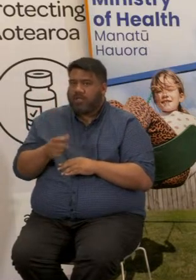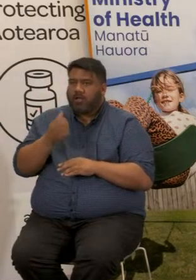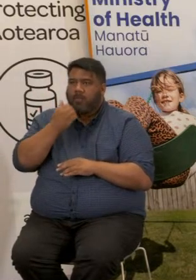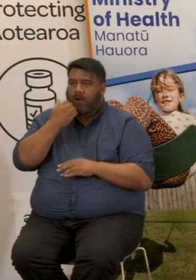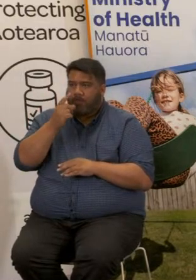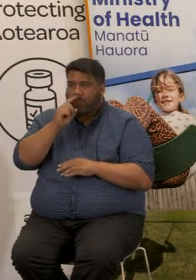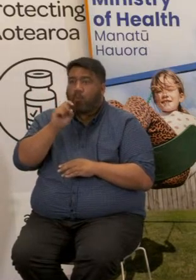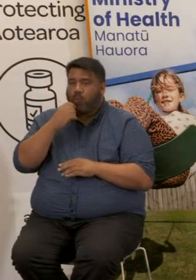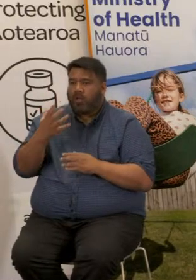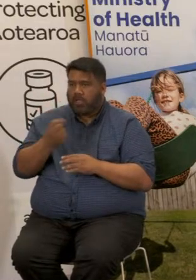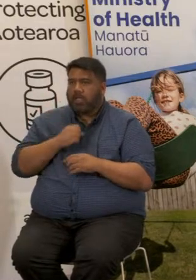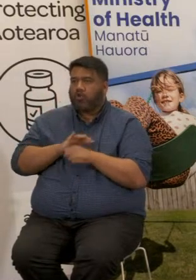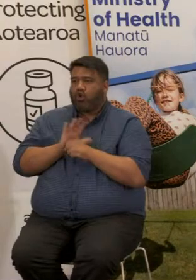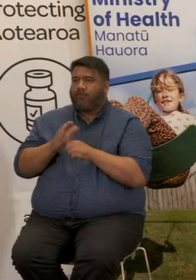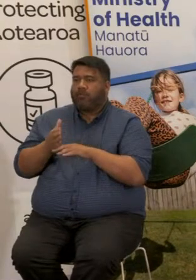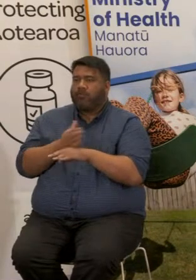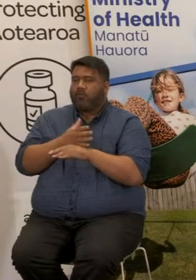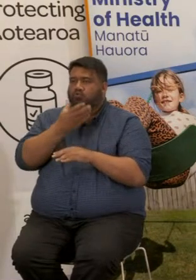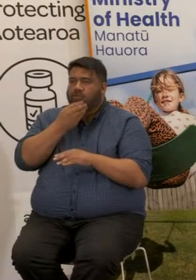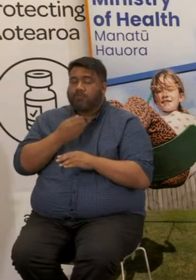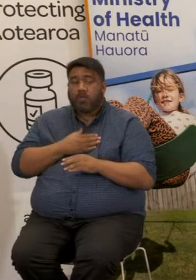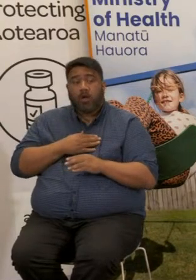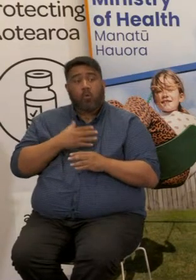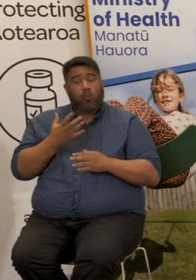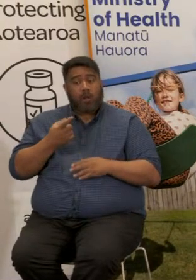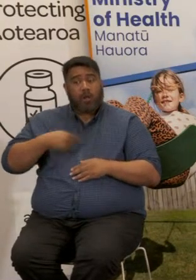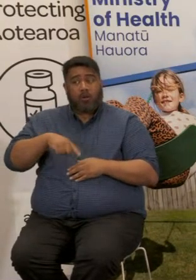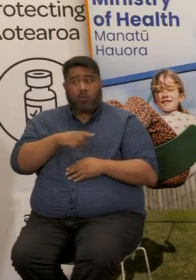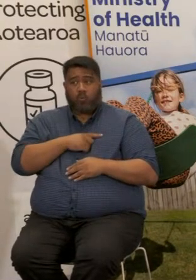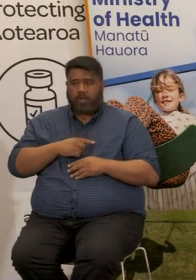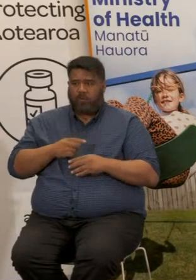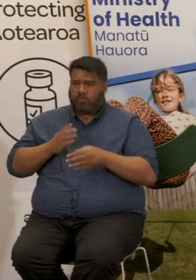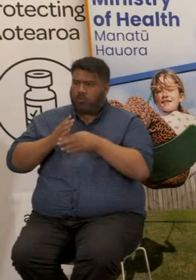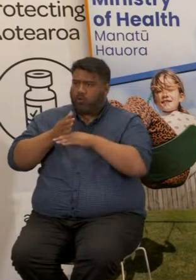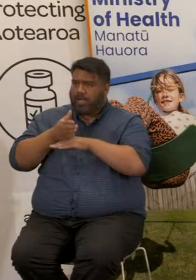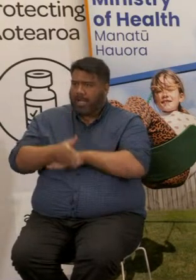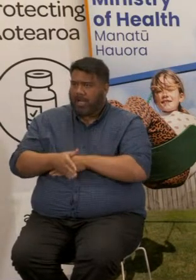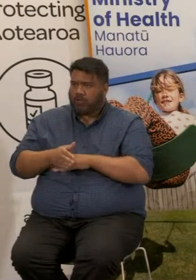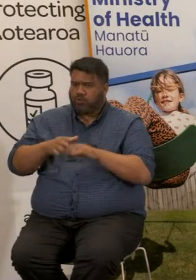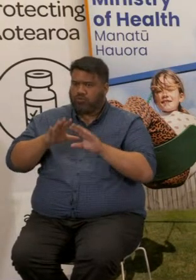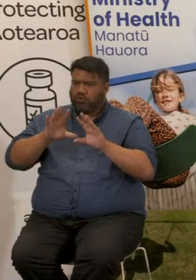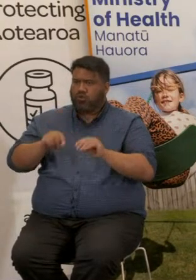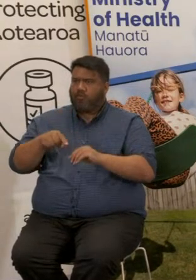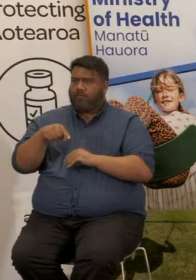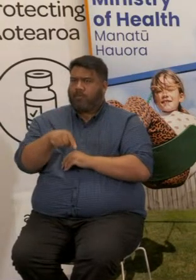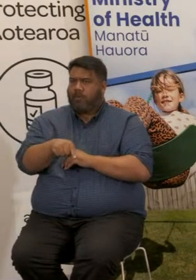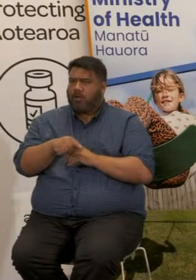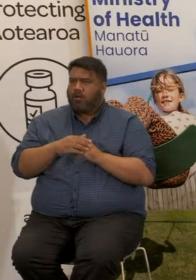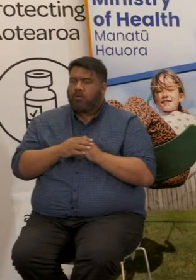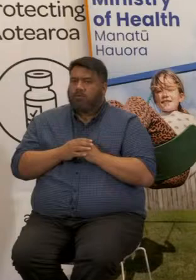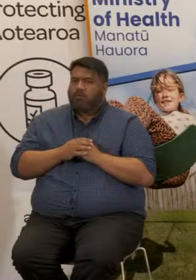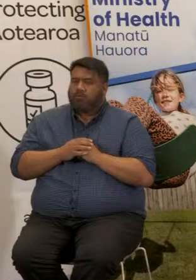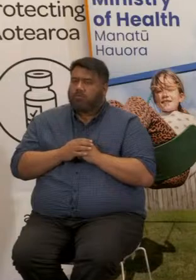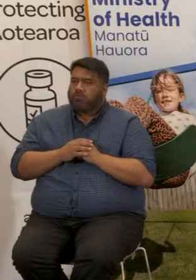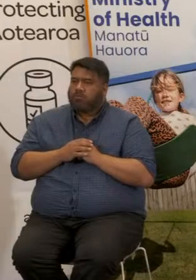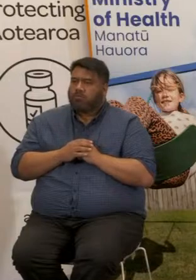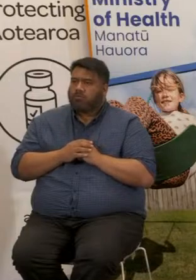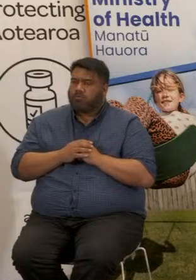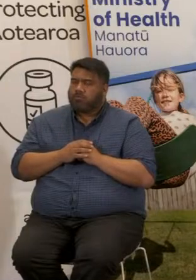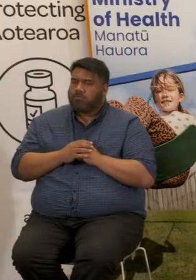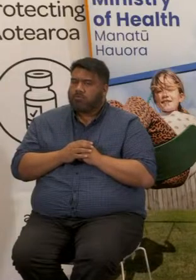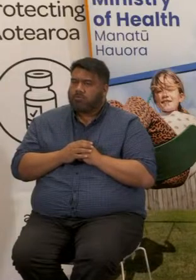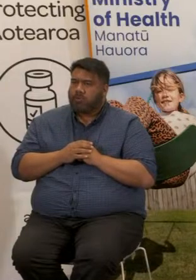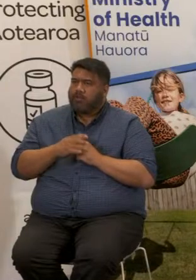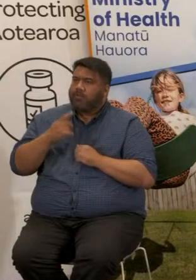What I make of that is, of course, we want to do our best to prevent that. In fact, anyone, but obviously particularly Māori, and hence the ongoing